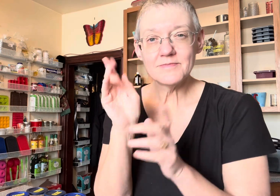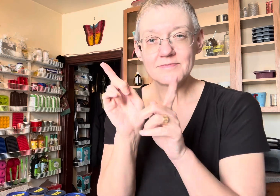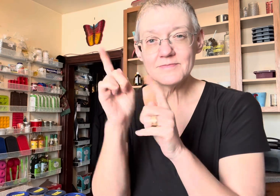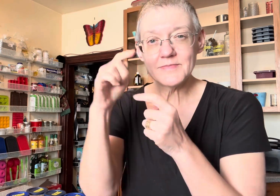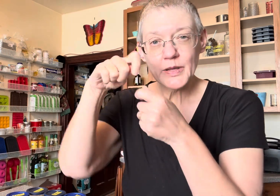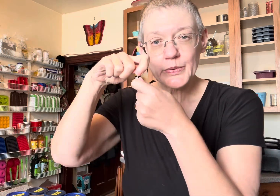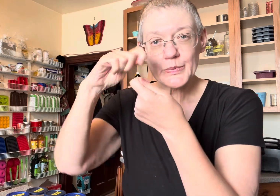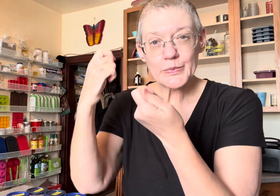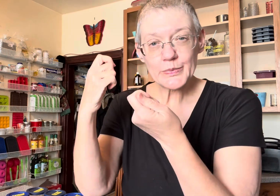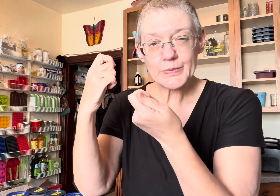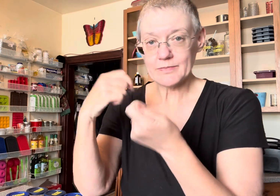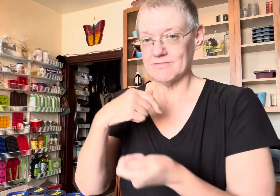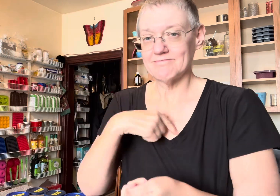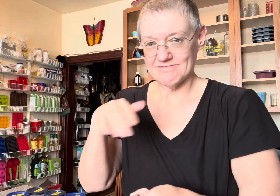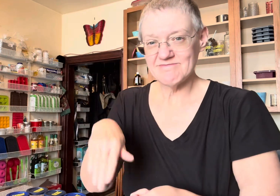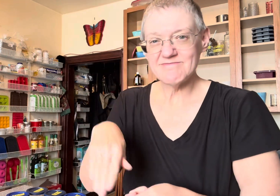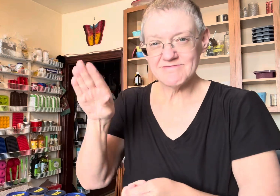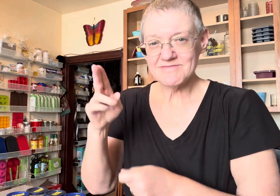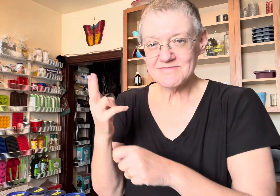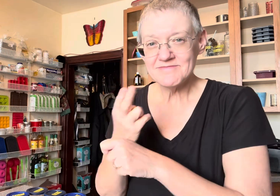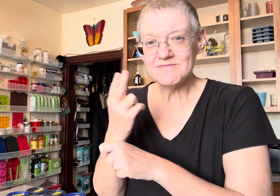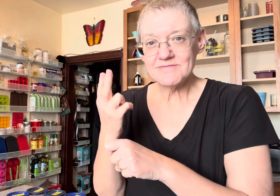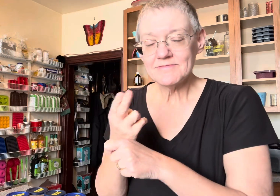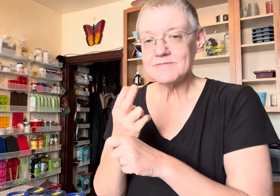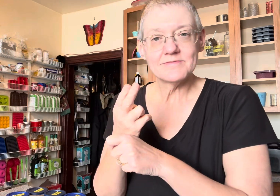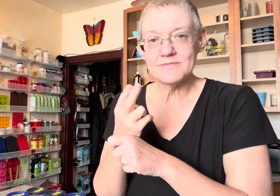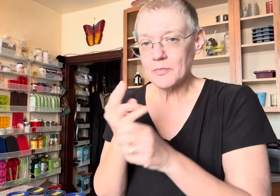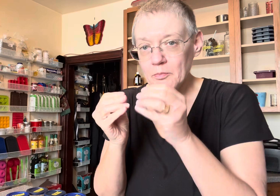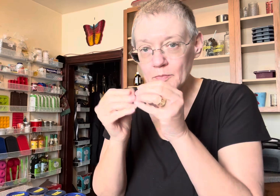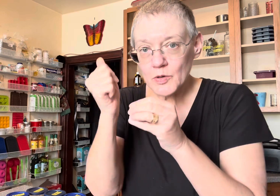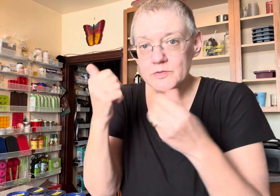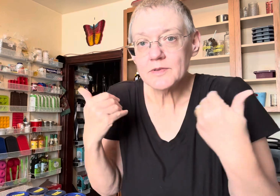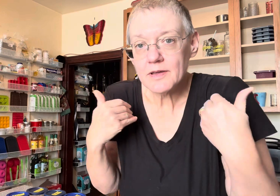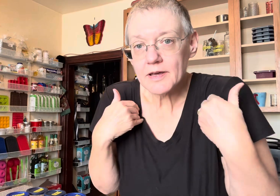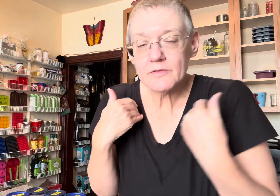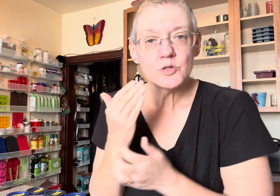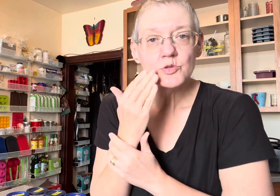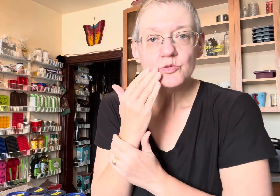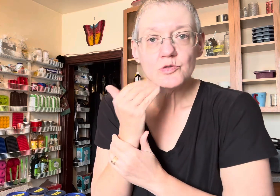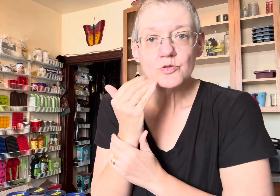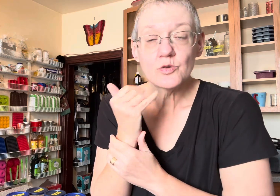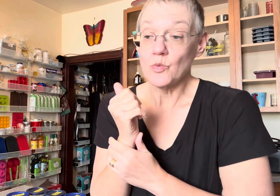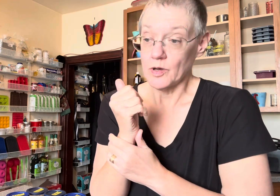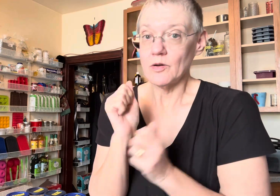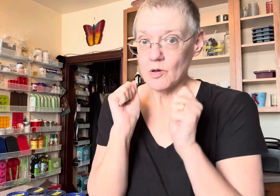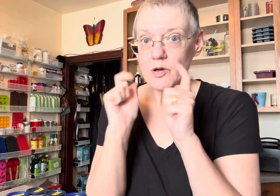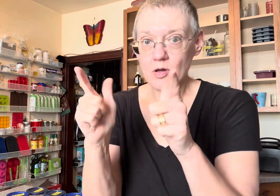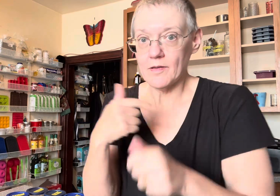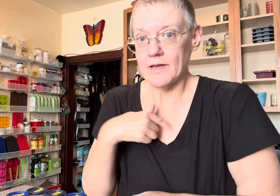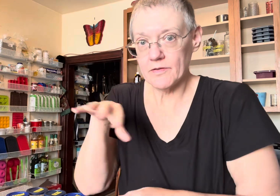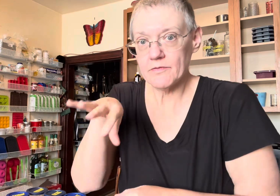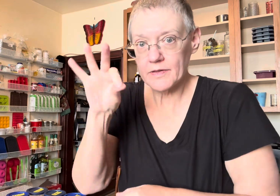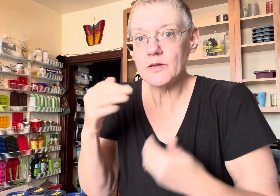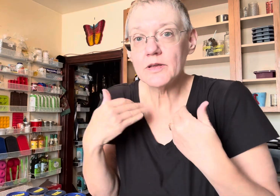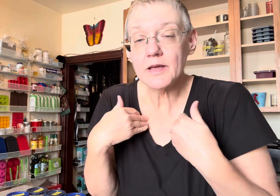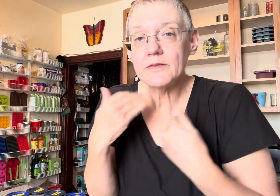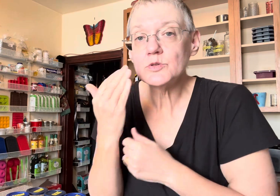You know those packets? That's what I grew up using. Most, well actually all that I've found